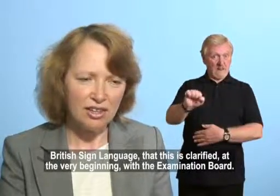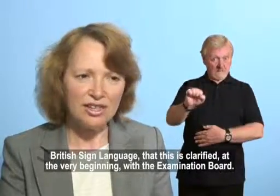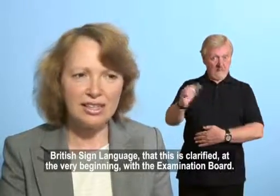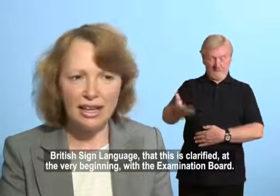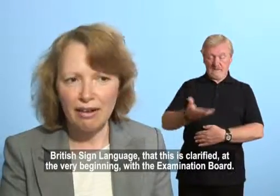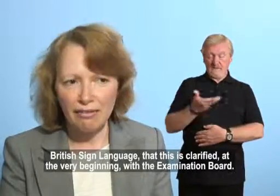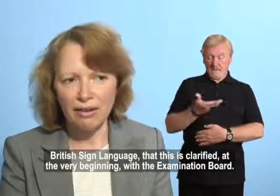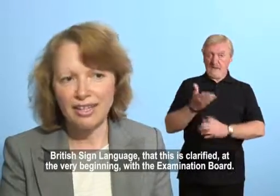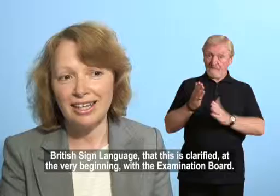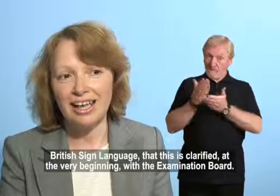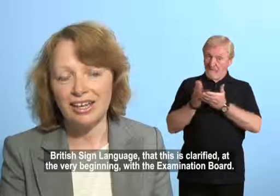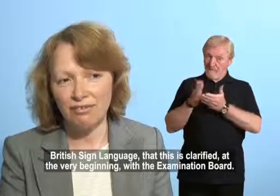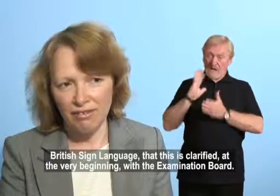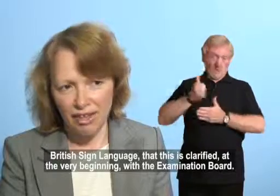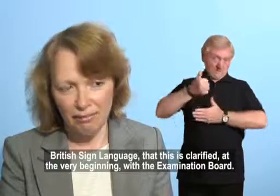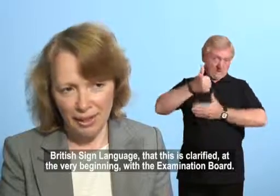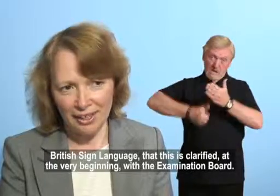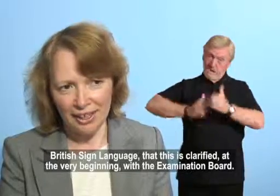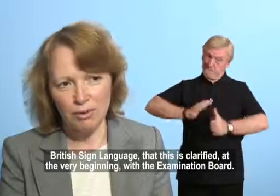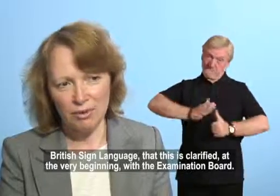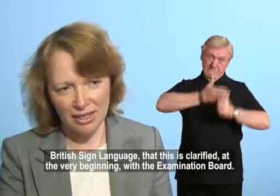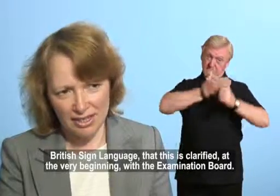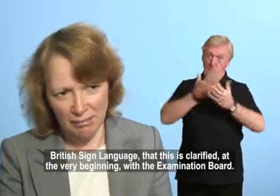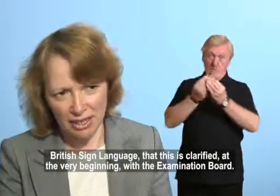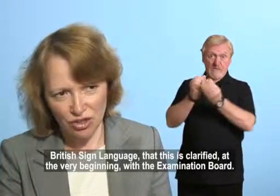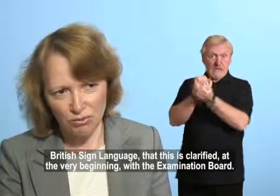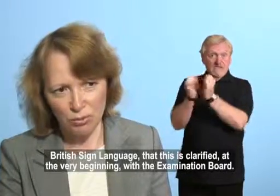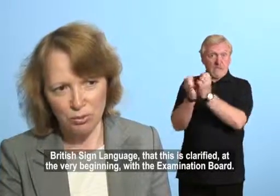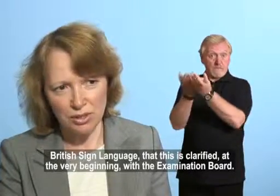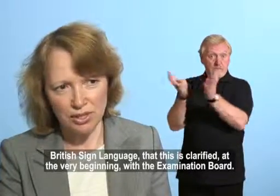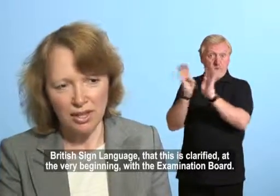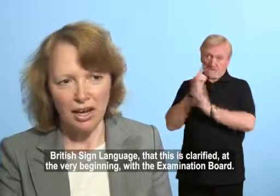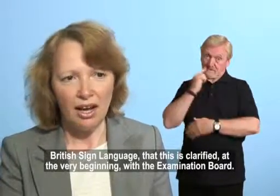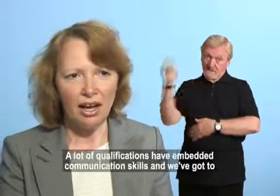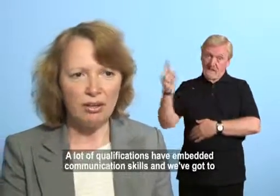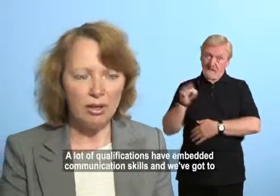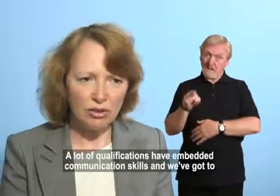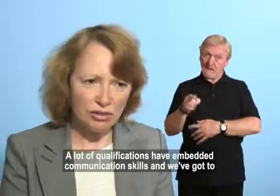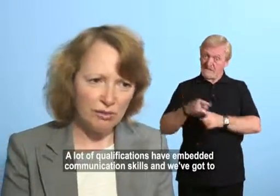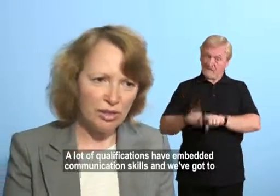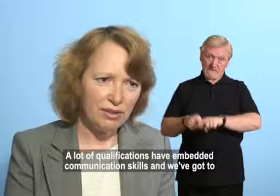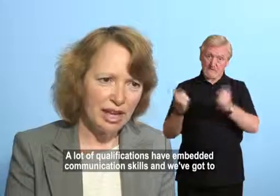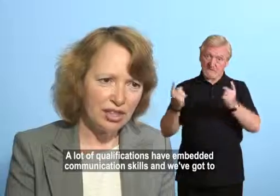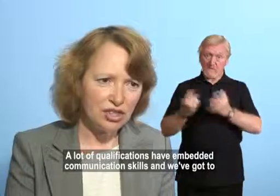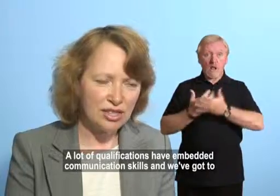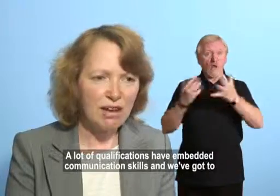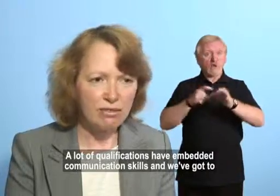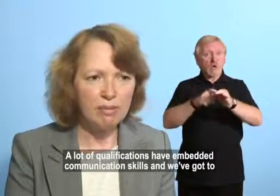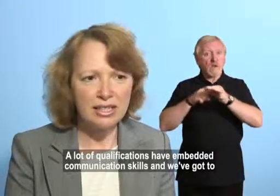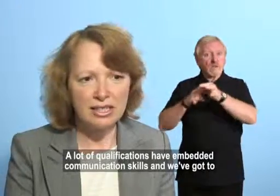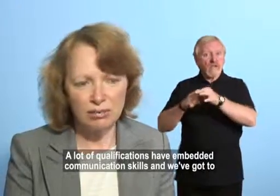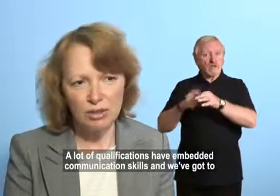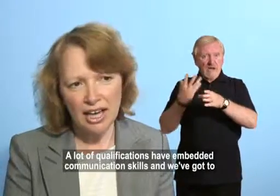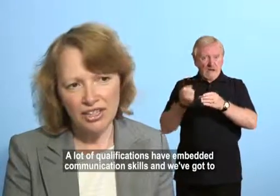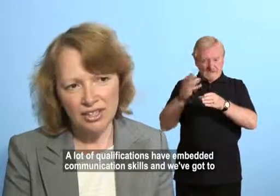Language, that this is clarified at the very beginning with the examination board. A lot of qualifications have